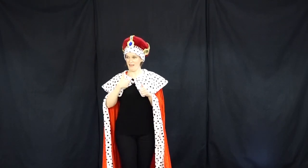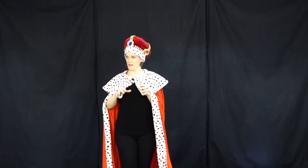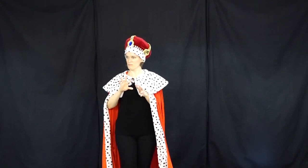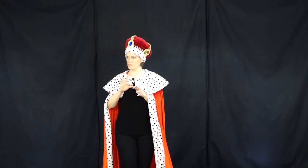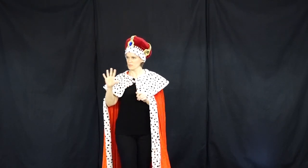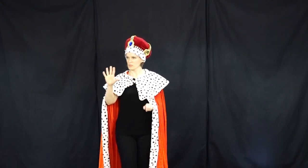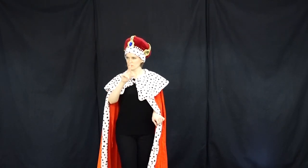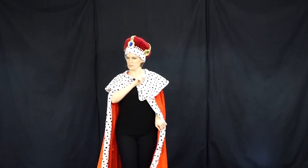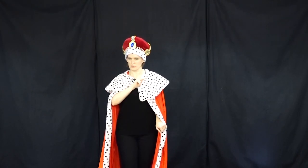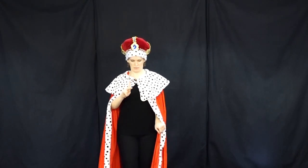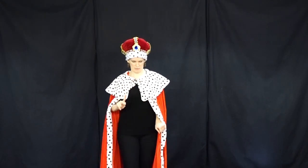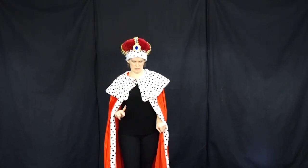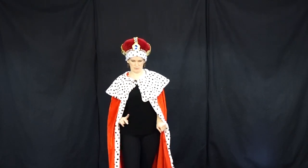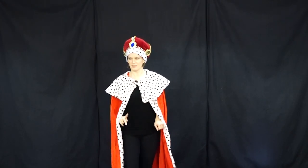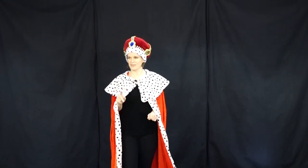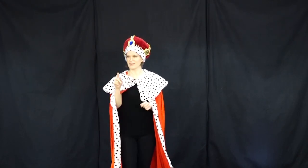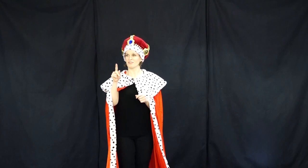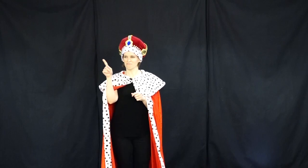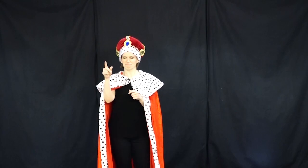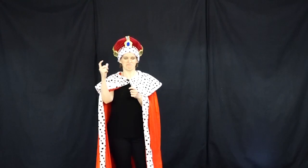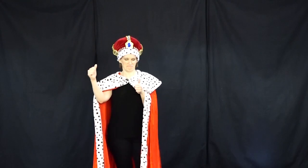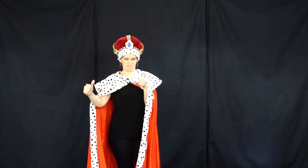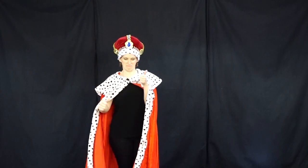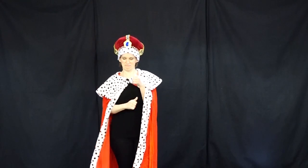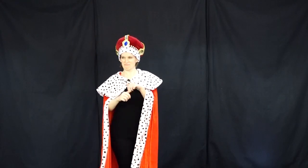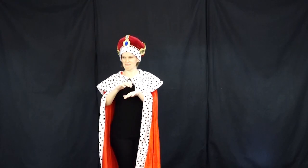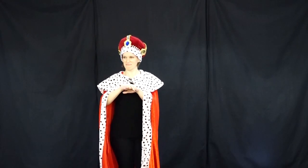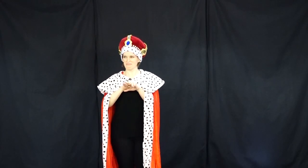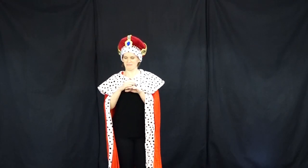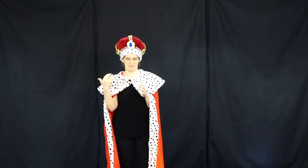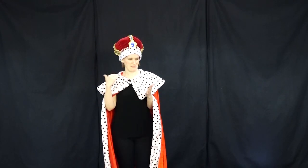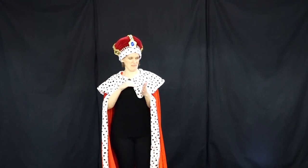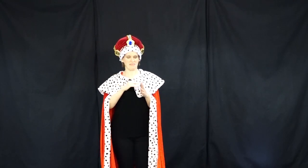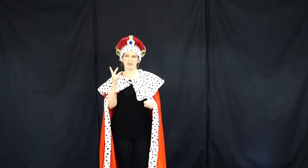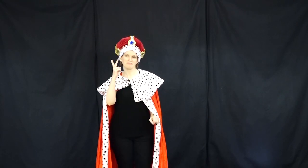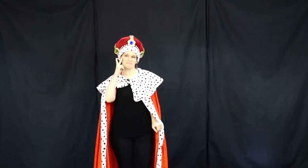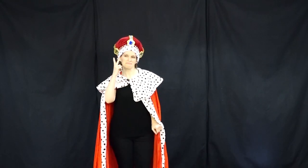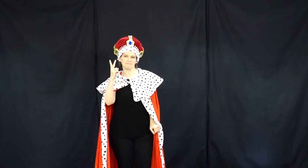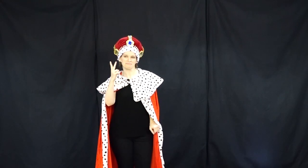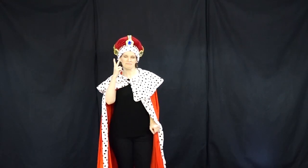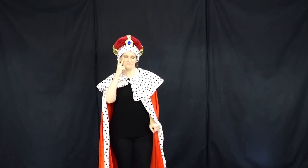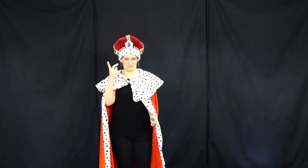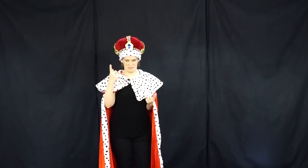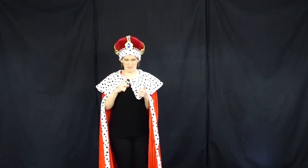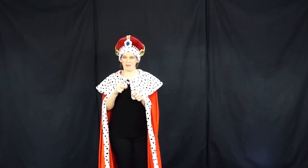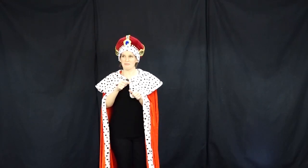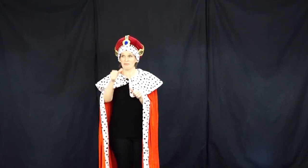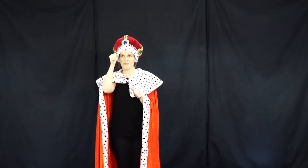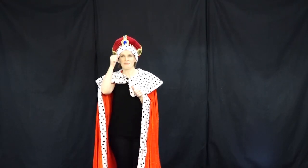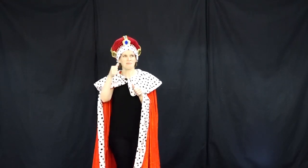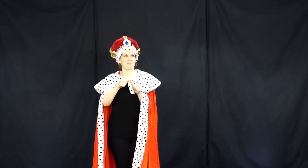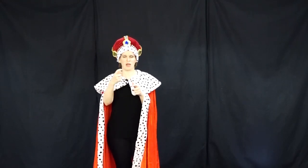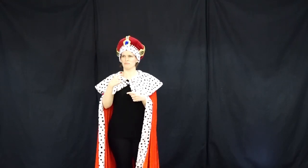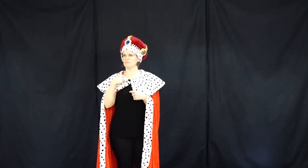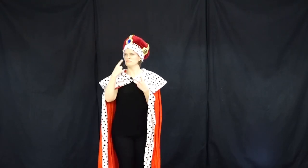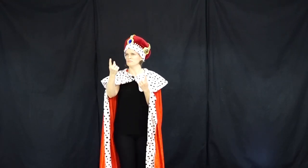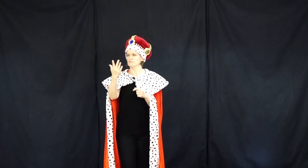me. You'll be back, time will tell. You remember that I served you